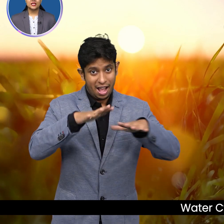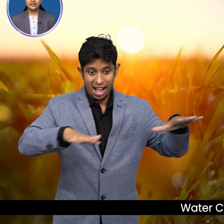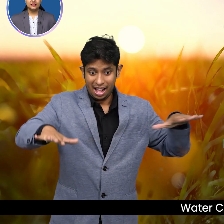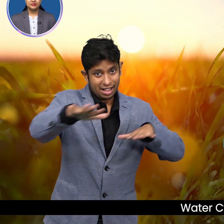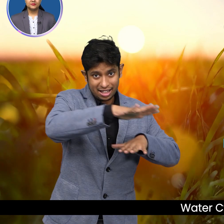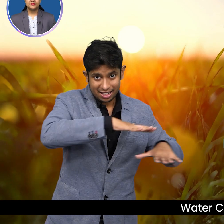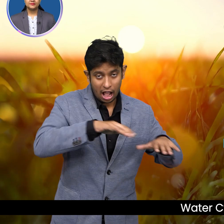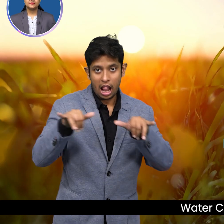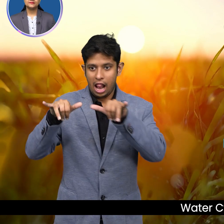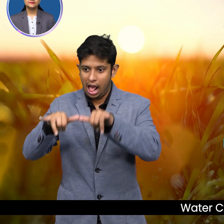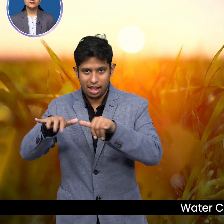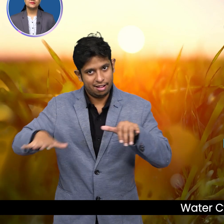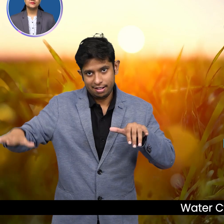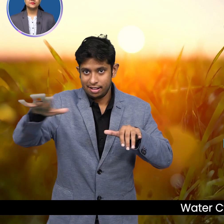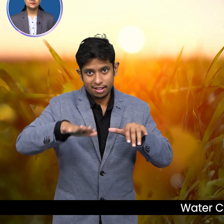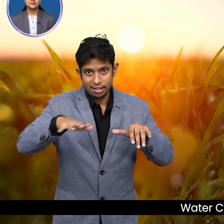water cycle.